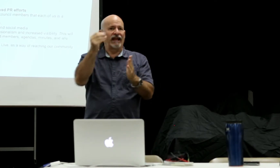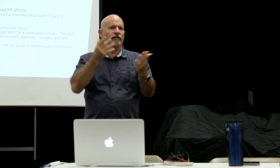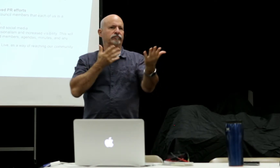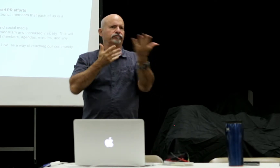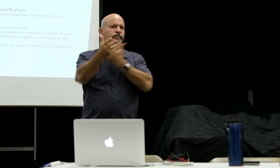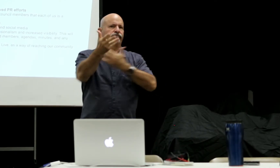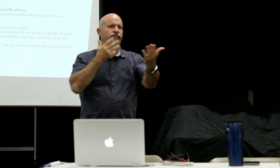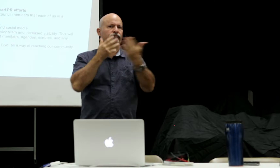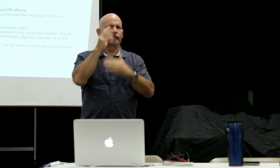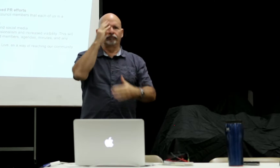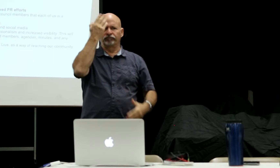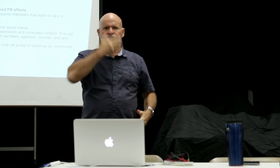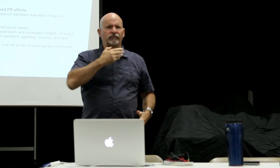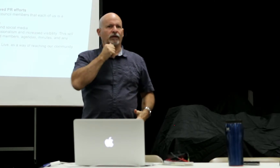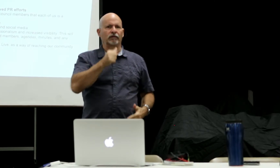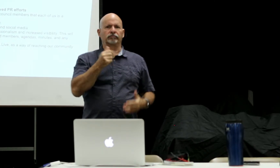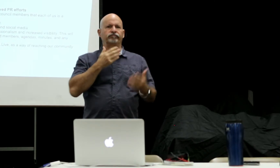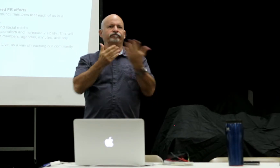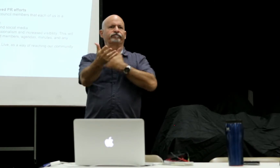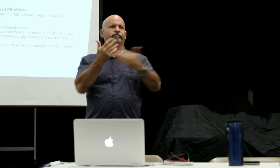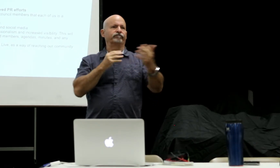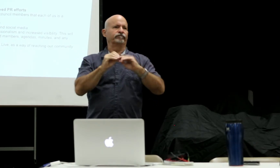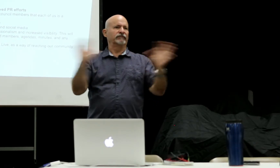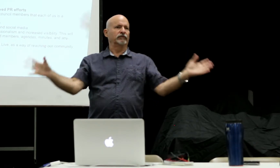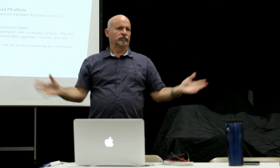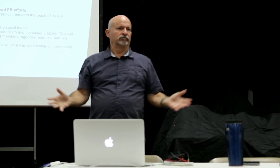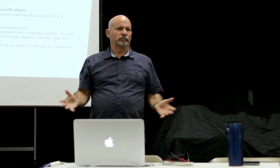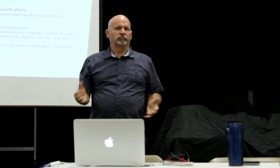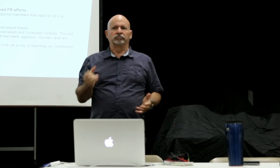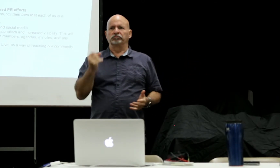that rapport and trust through transparency with the community.